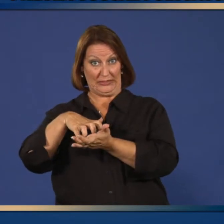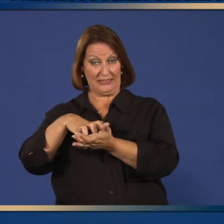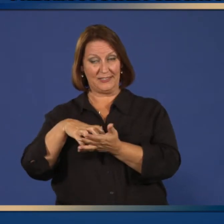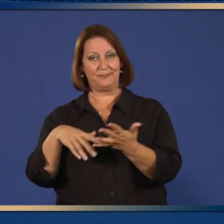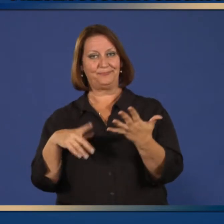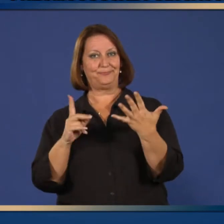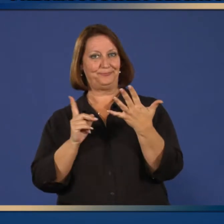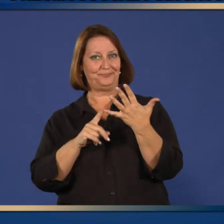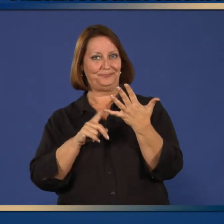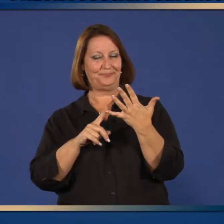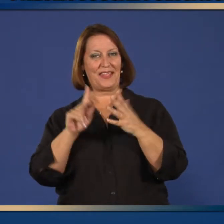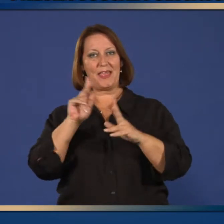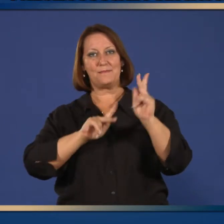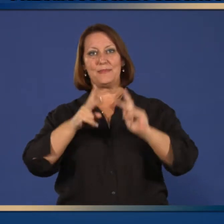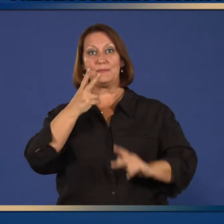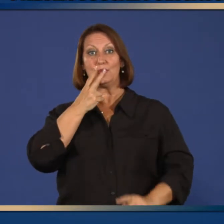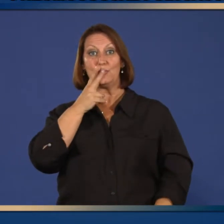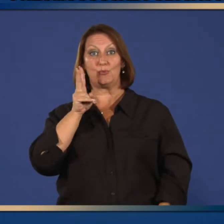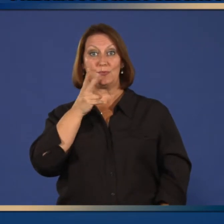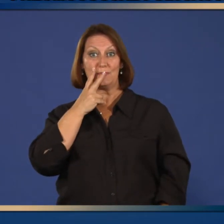and smokers.